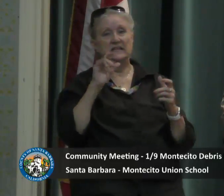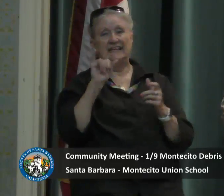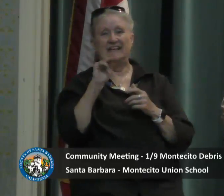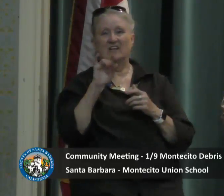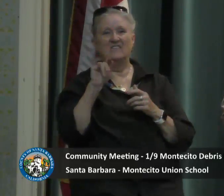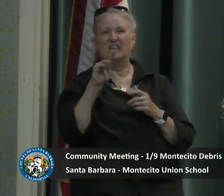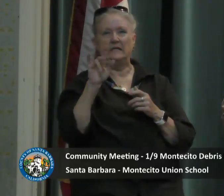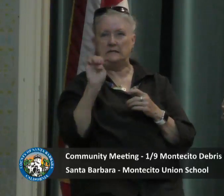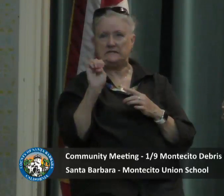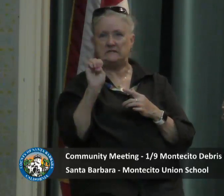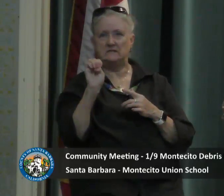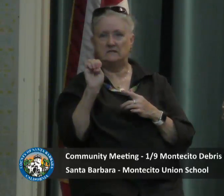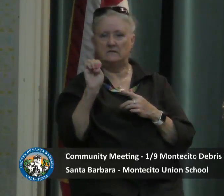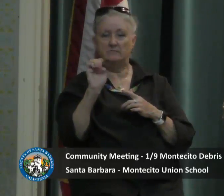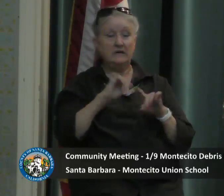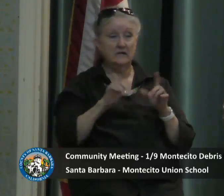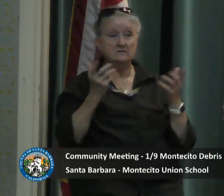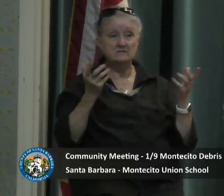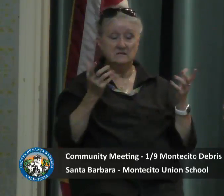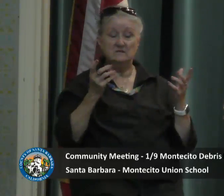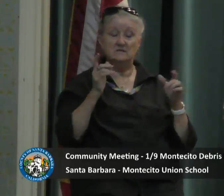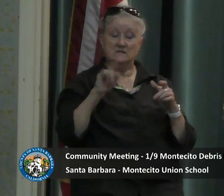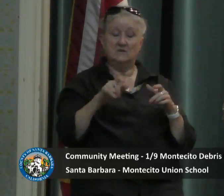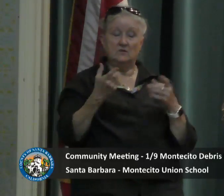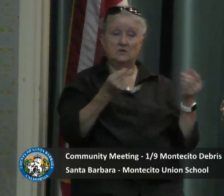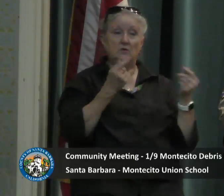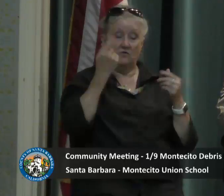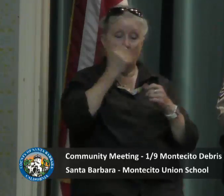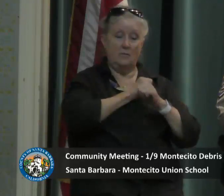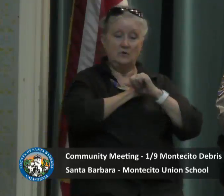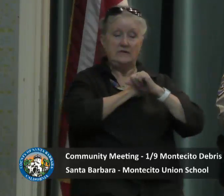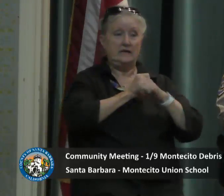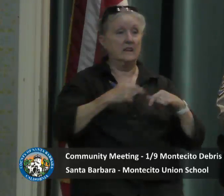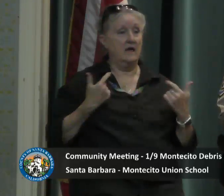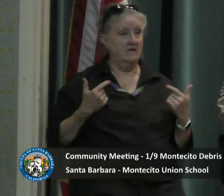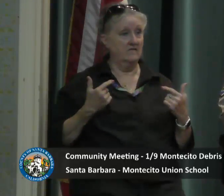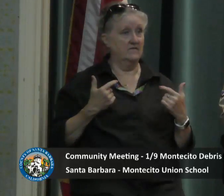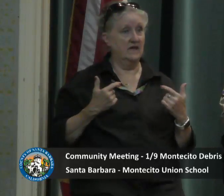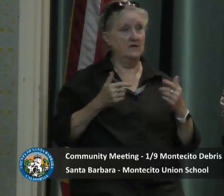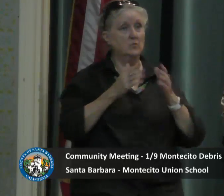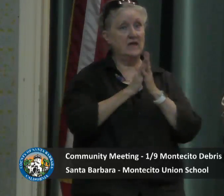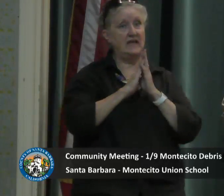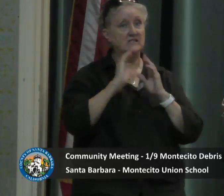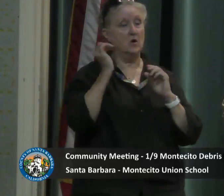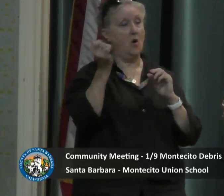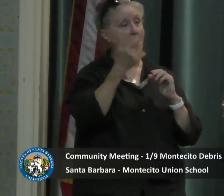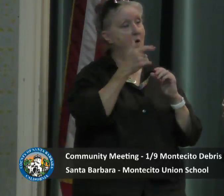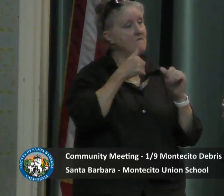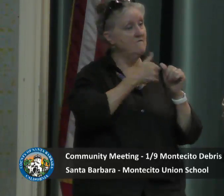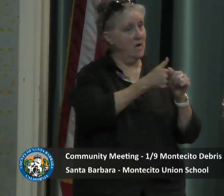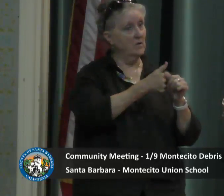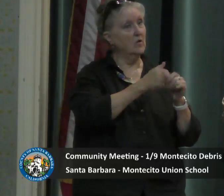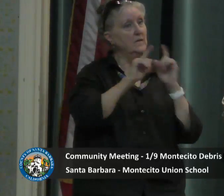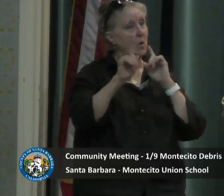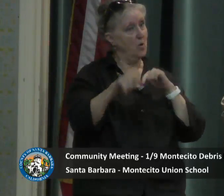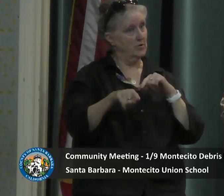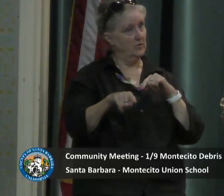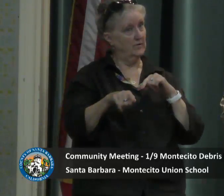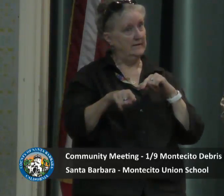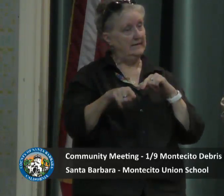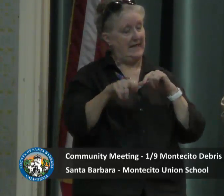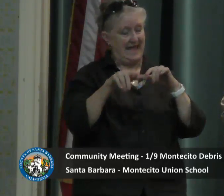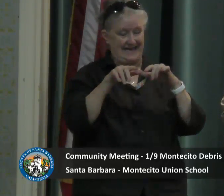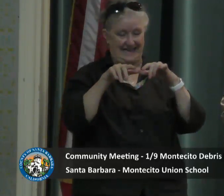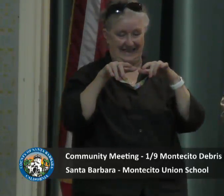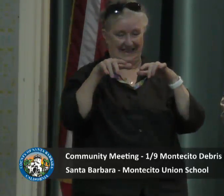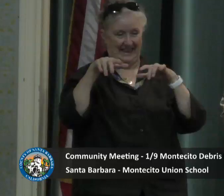is necessary to do this to protect lives. And we ask that everyone follow the evacuation orders and stay out of